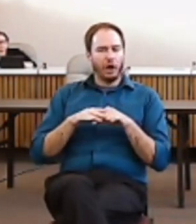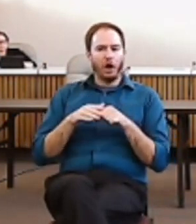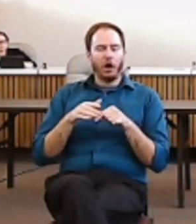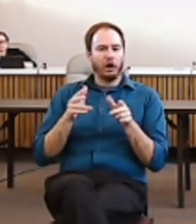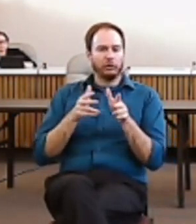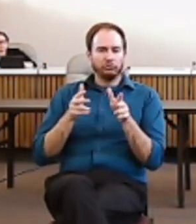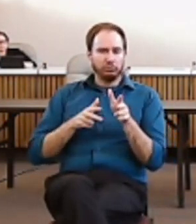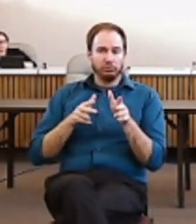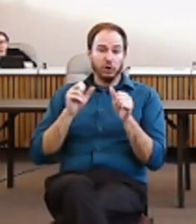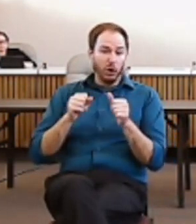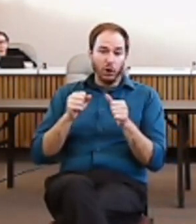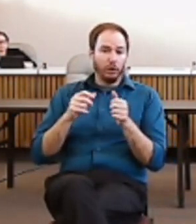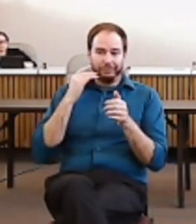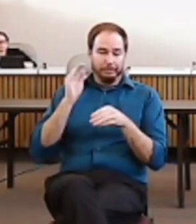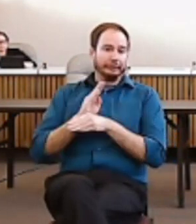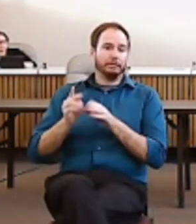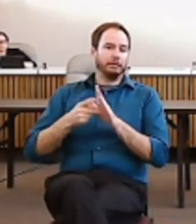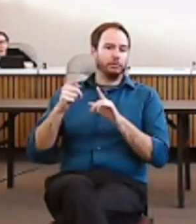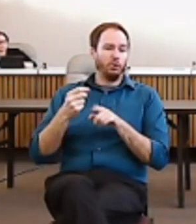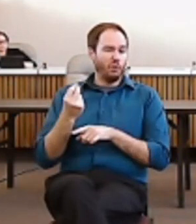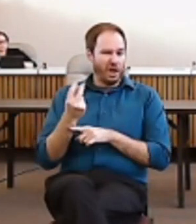double to, 12.